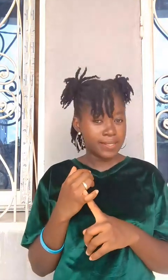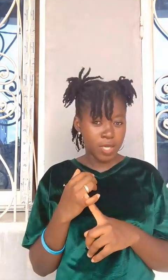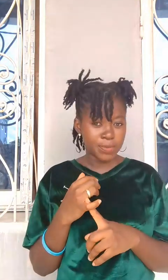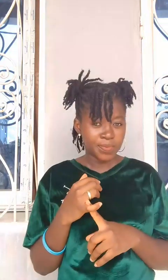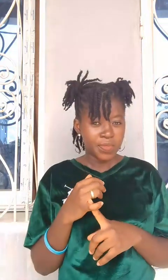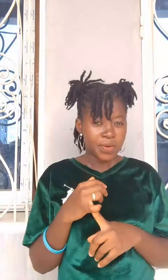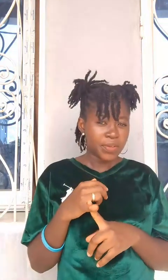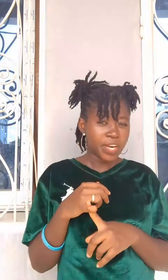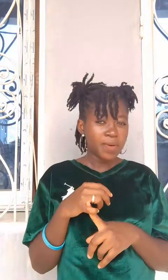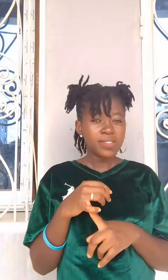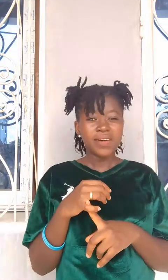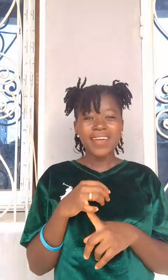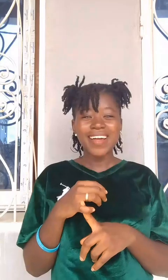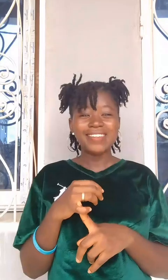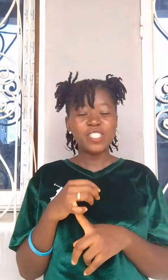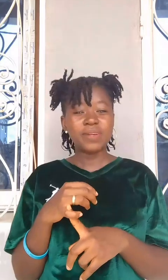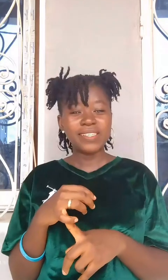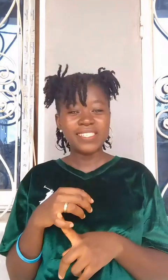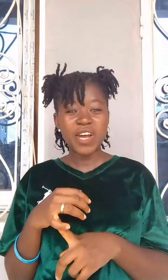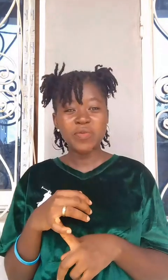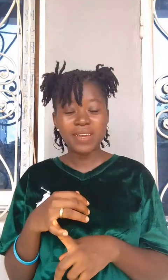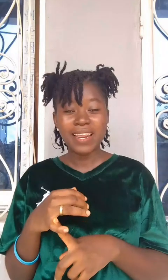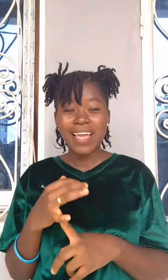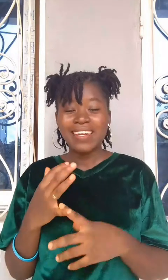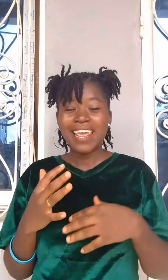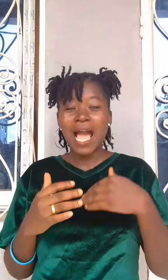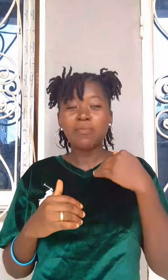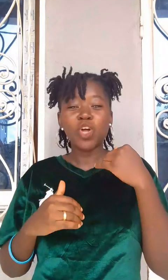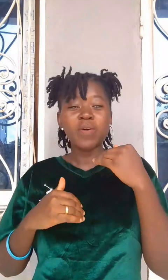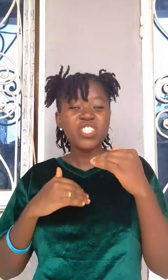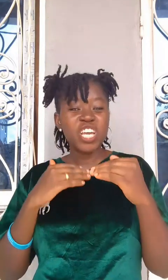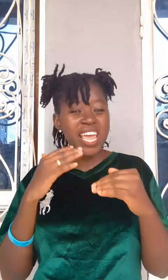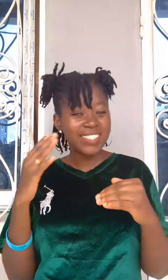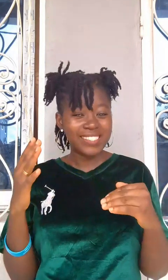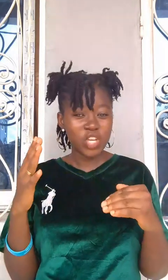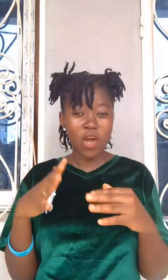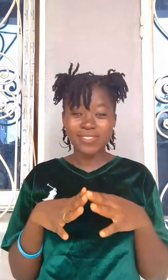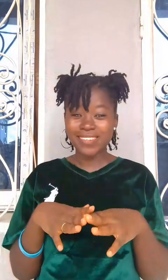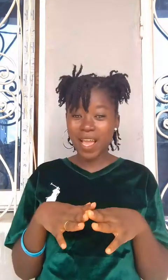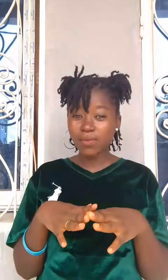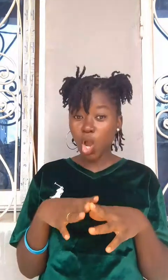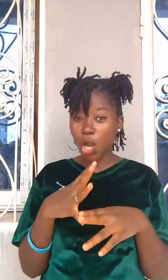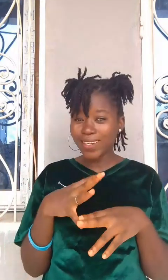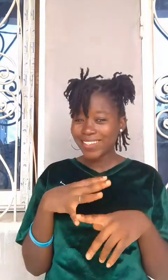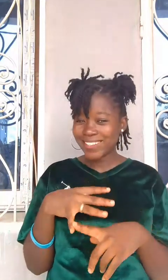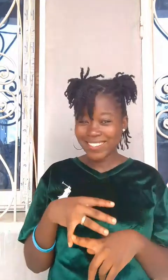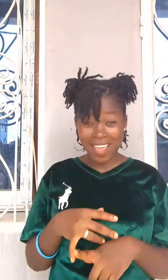dysplasia. We're talking about cervical dysplasia, we mean the abnormal changes of cells on the